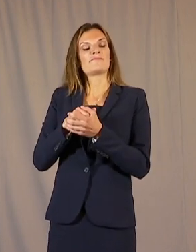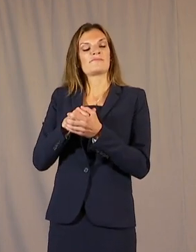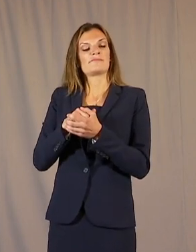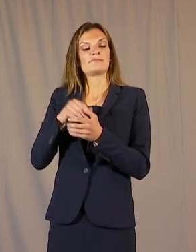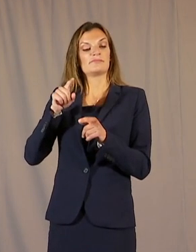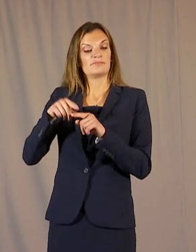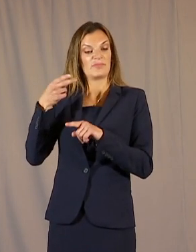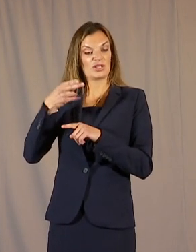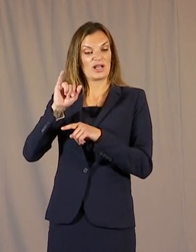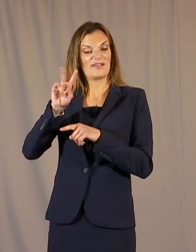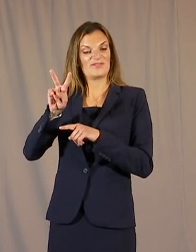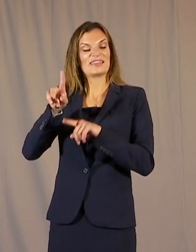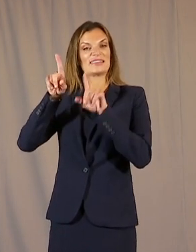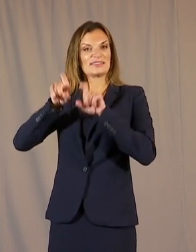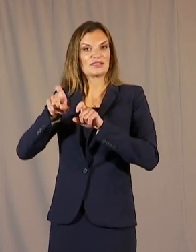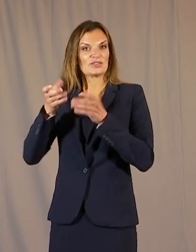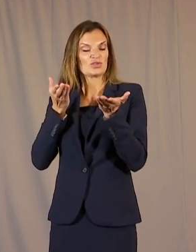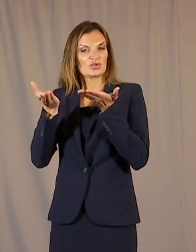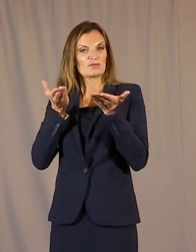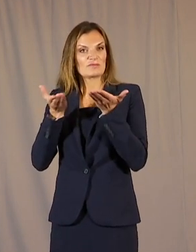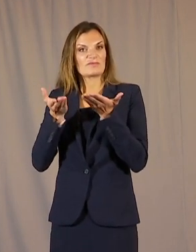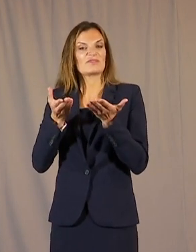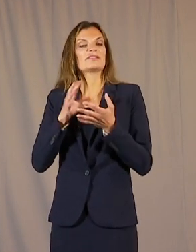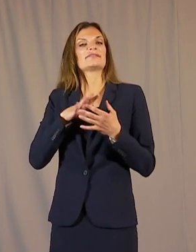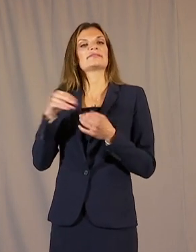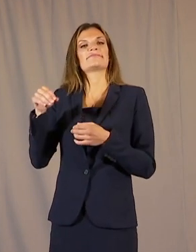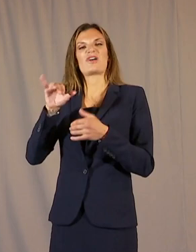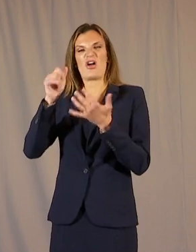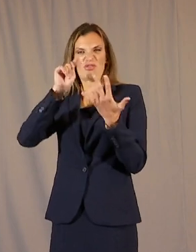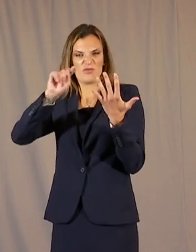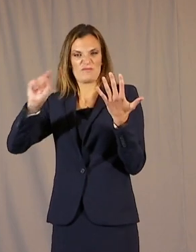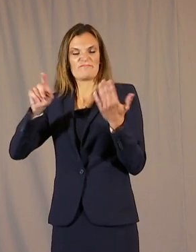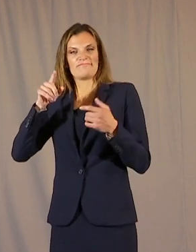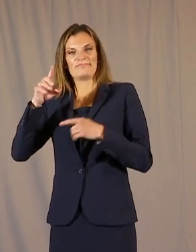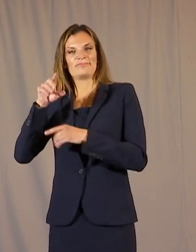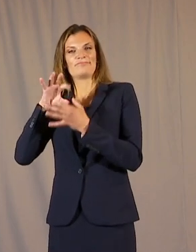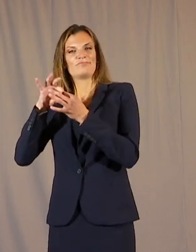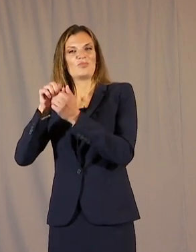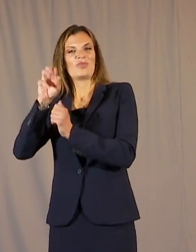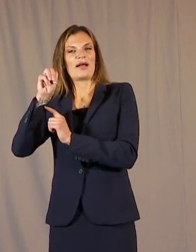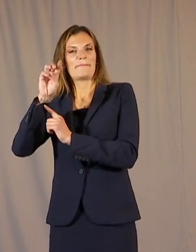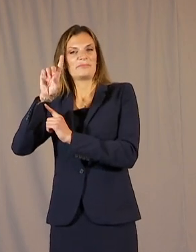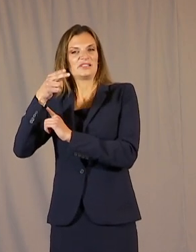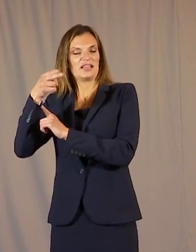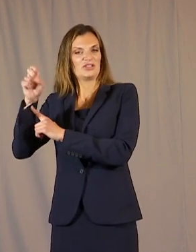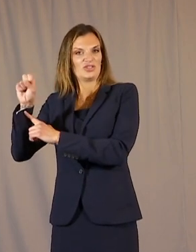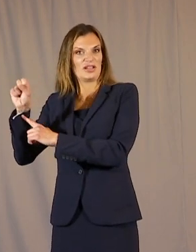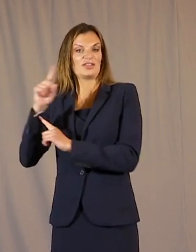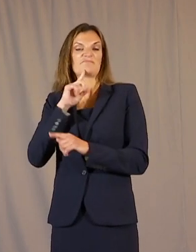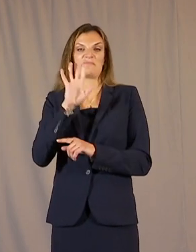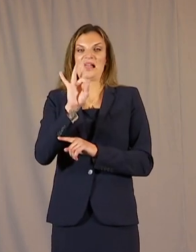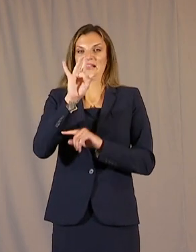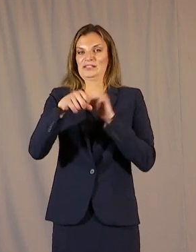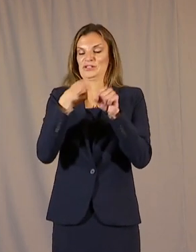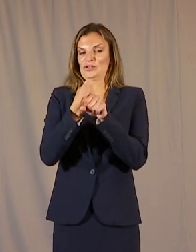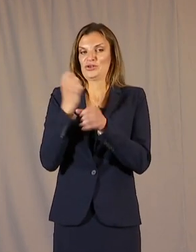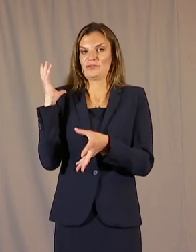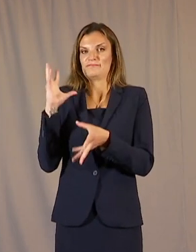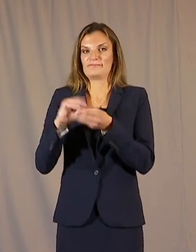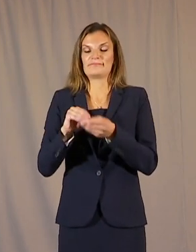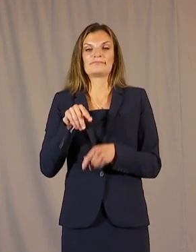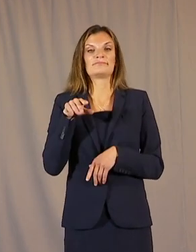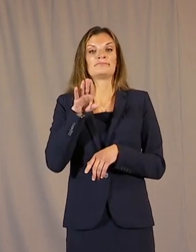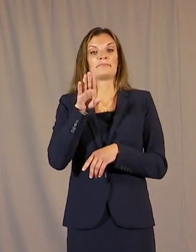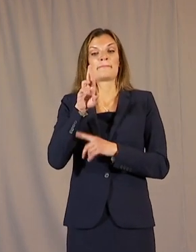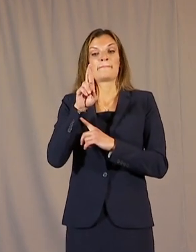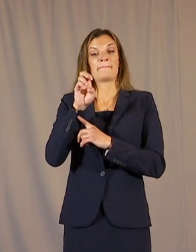services, and injury prevention with the Michigan Department of Health and Human Services for close to 18 years. Currently, Brenda